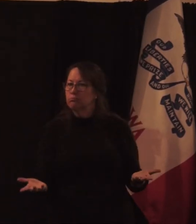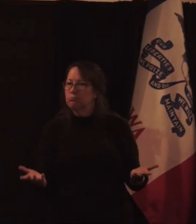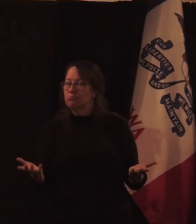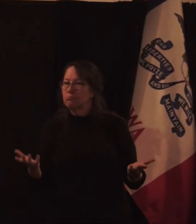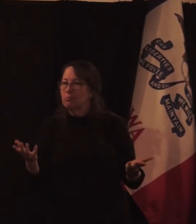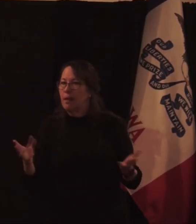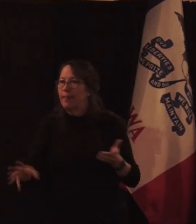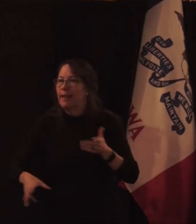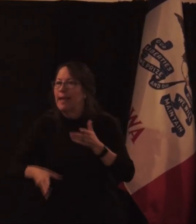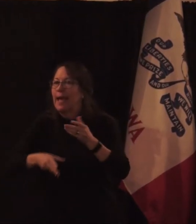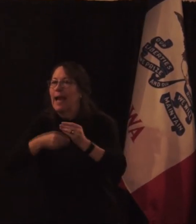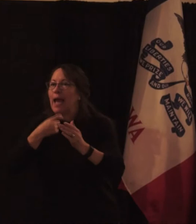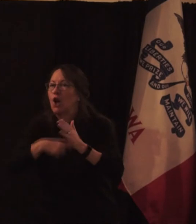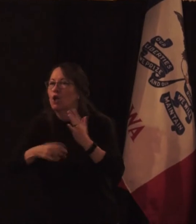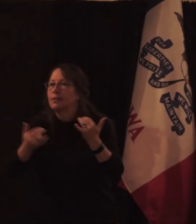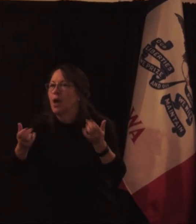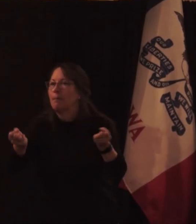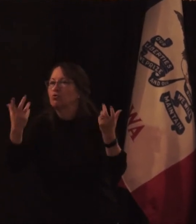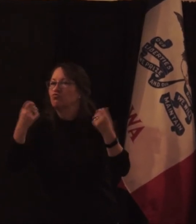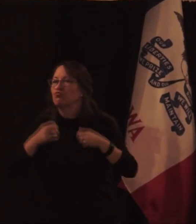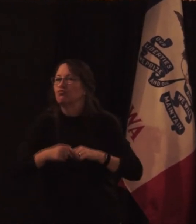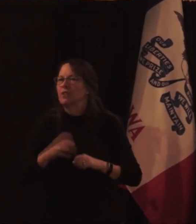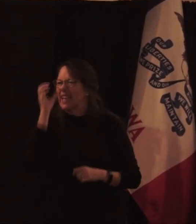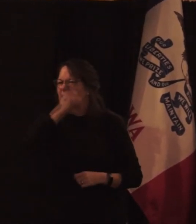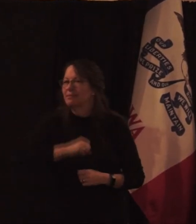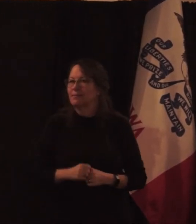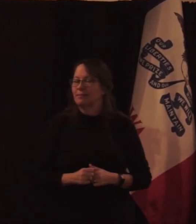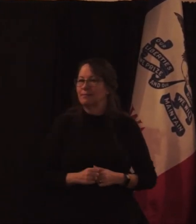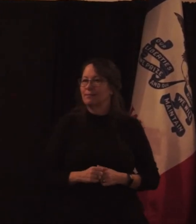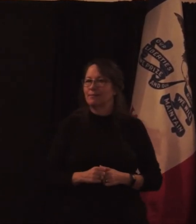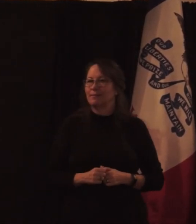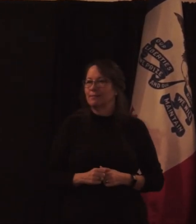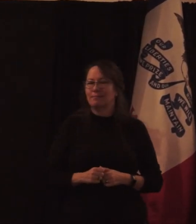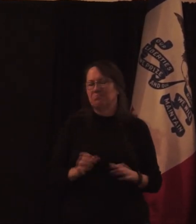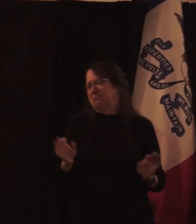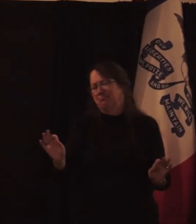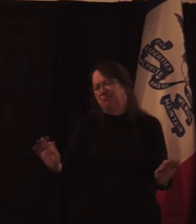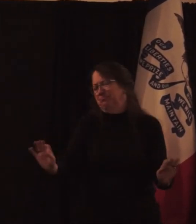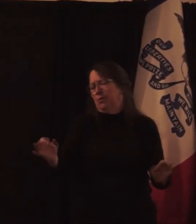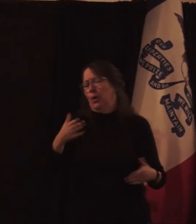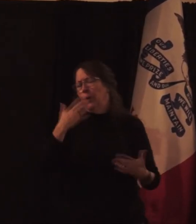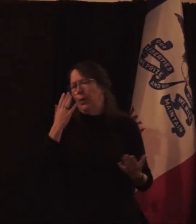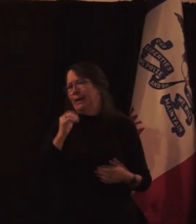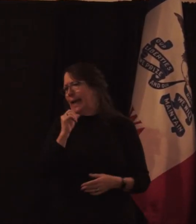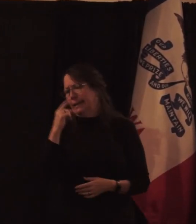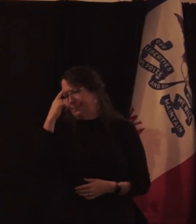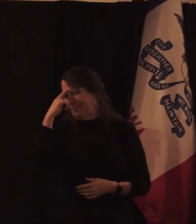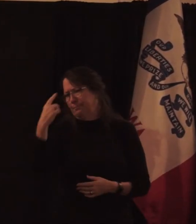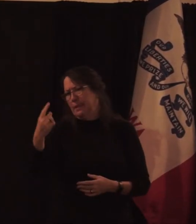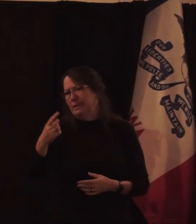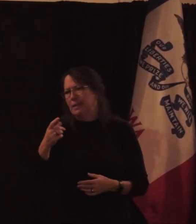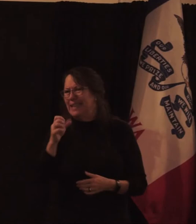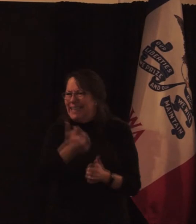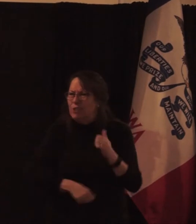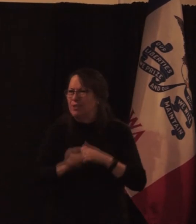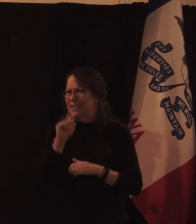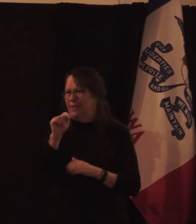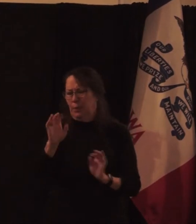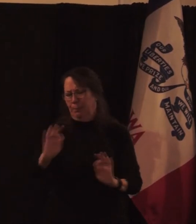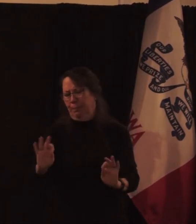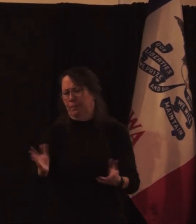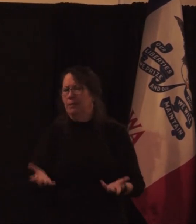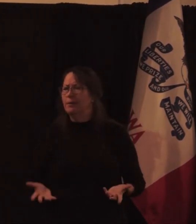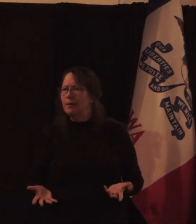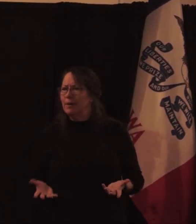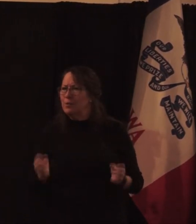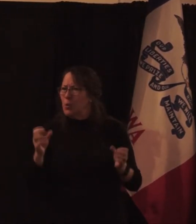Guess what the additional cost is per set? Not even a factor. I mean, it's not even a penny a set. So